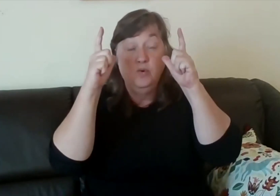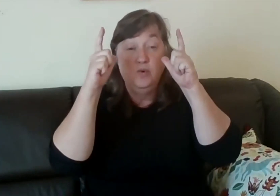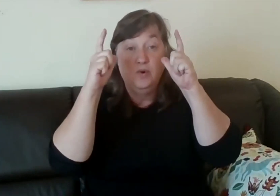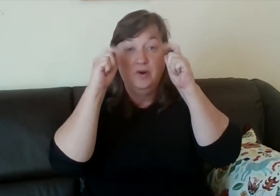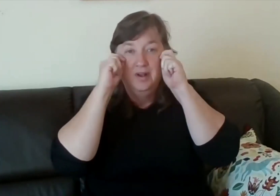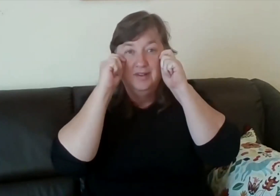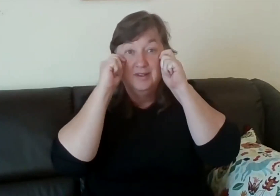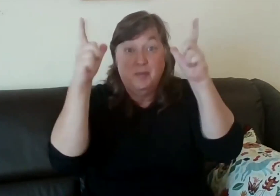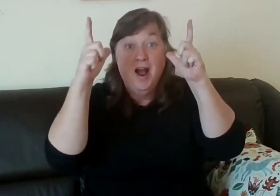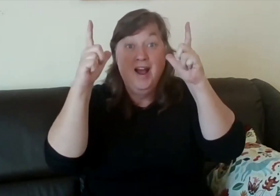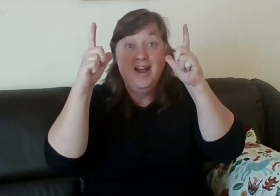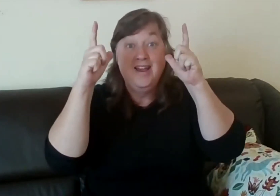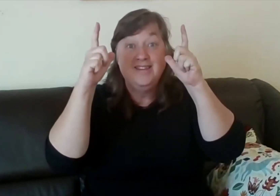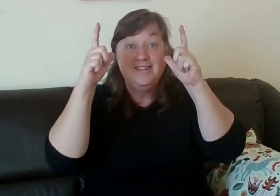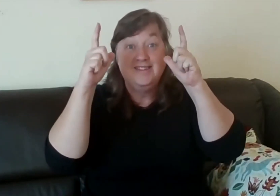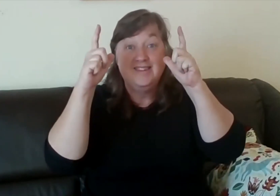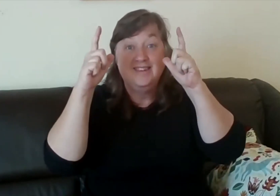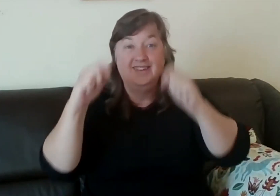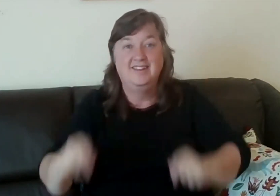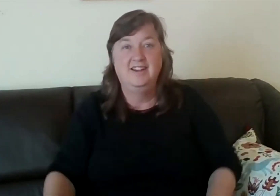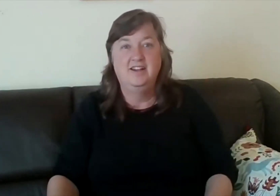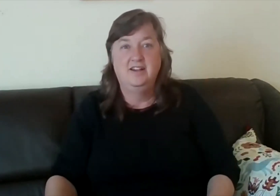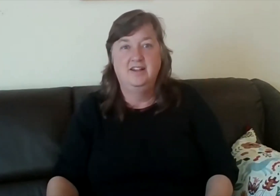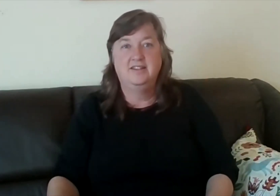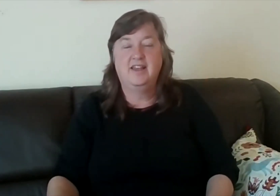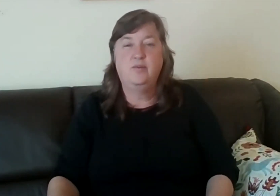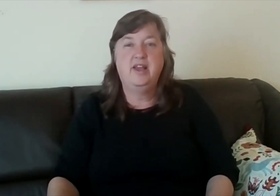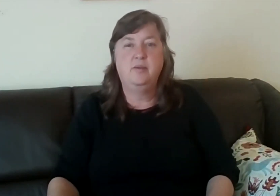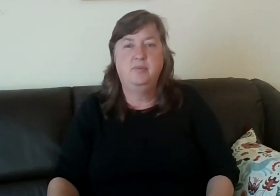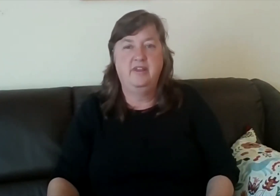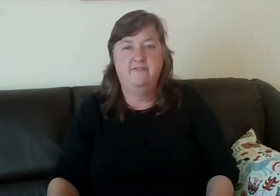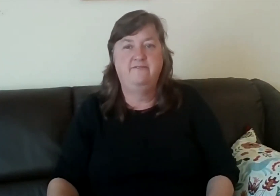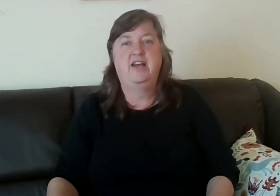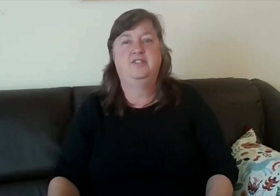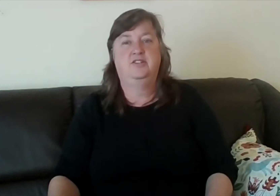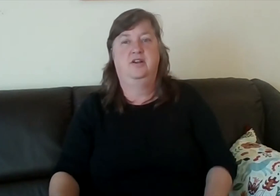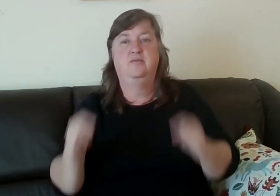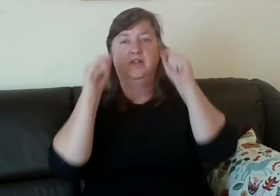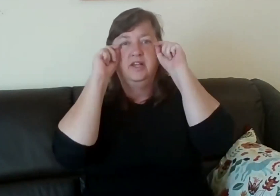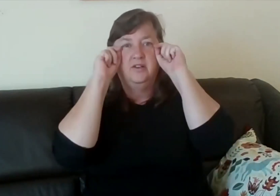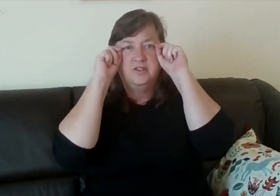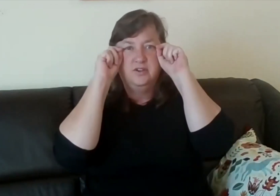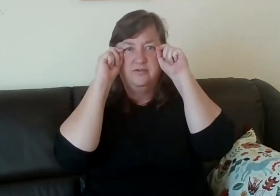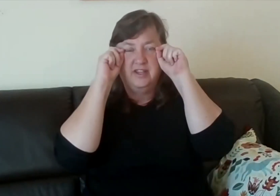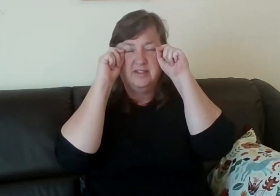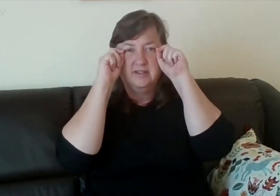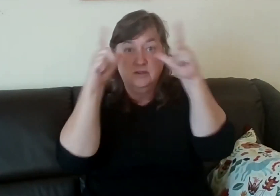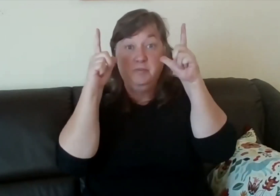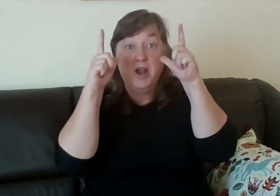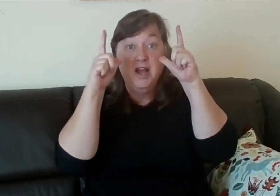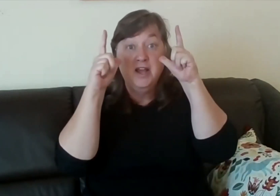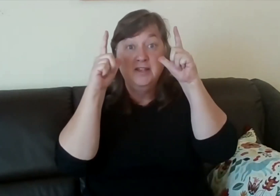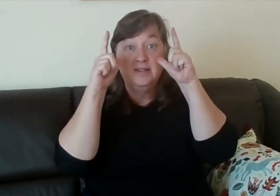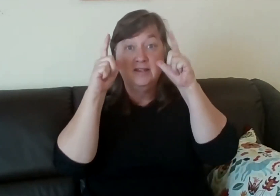Woo! Surprise! It's like wake up, only faster and really close to your face. Surprise!